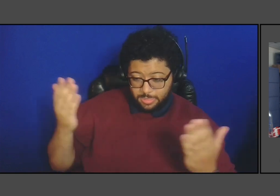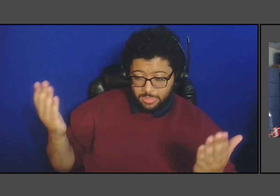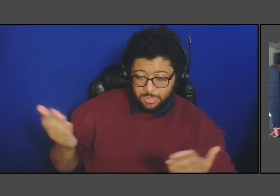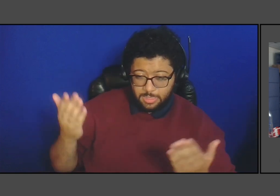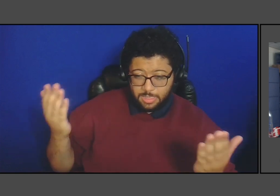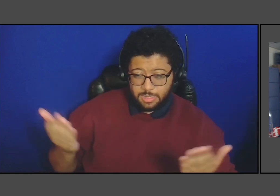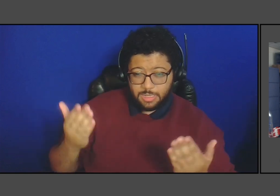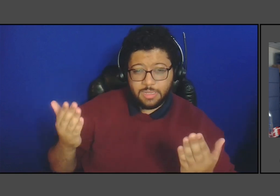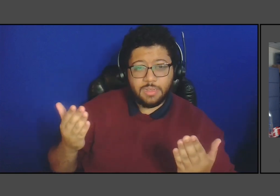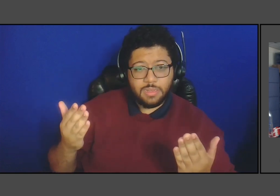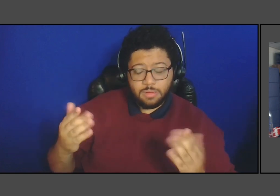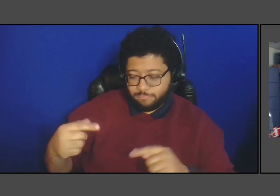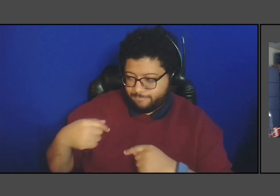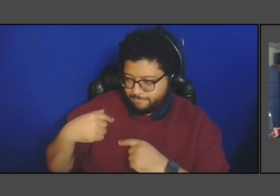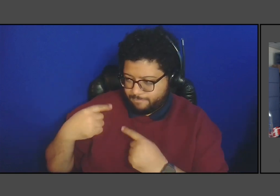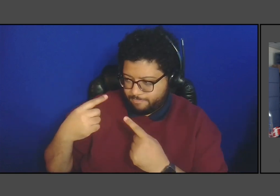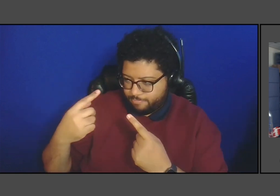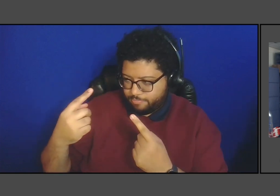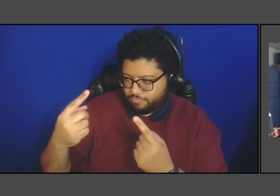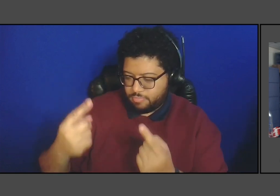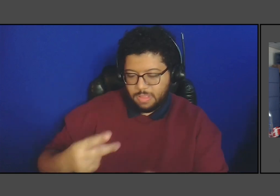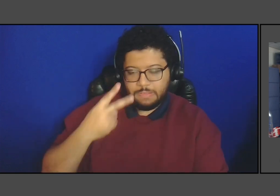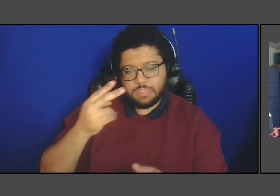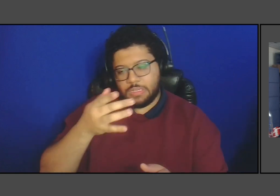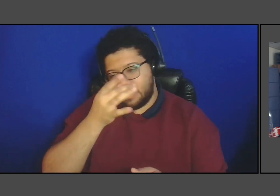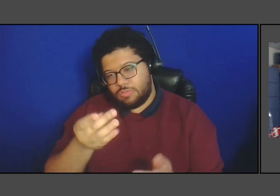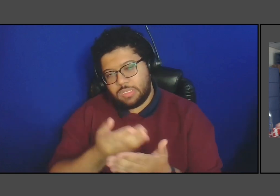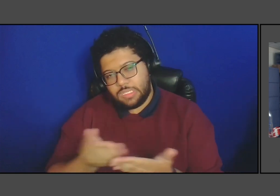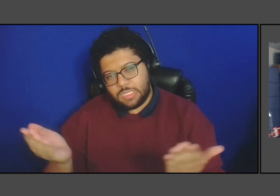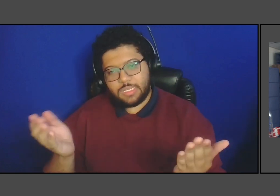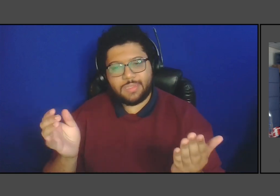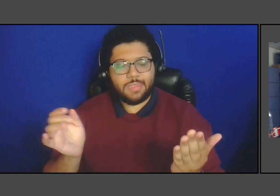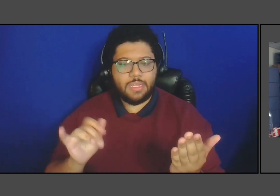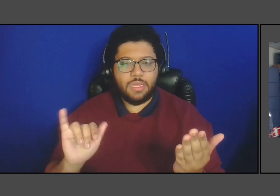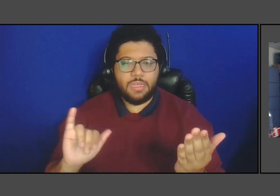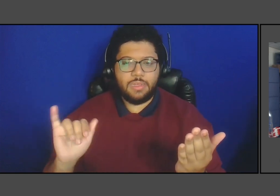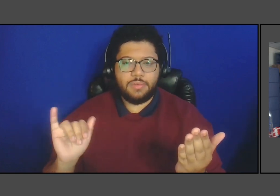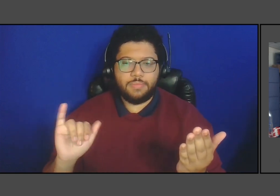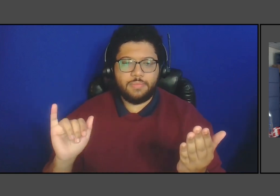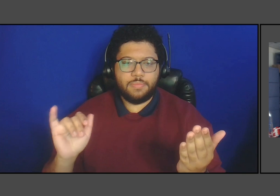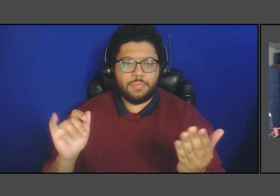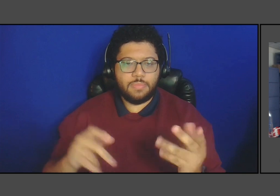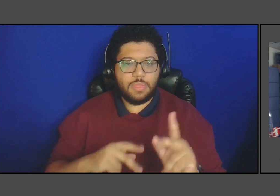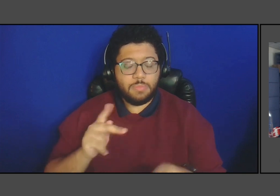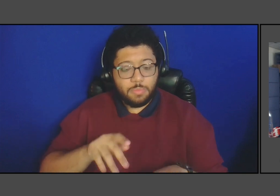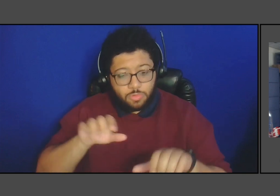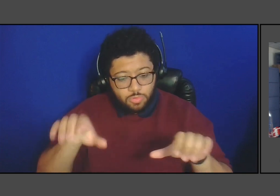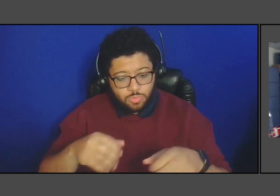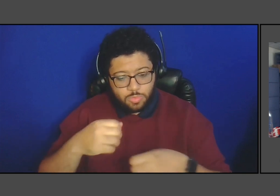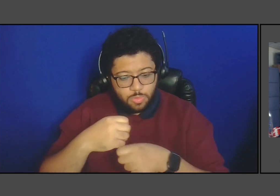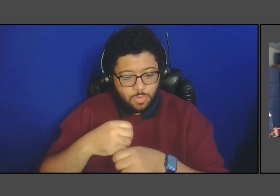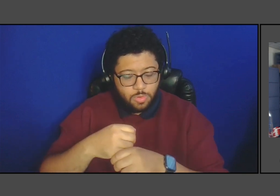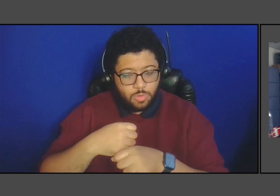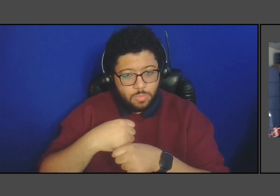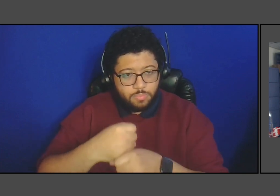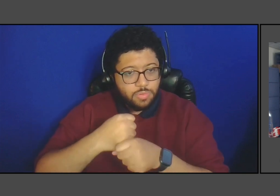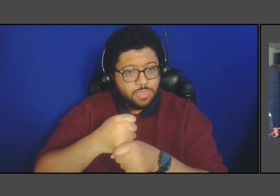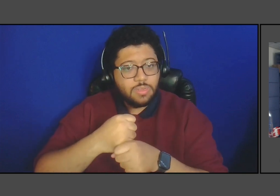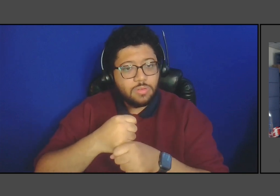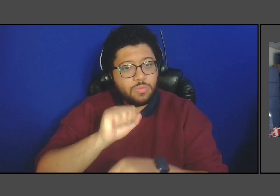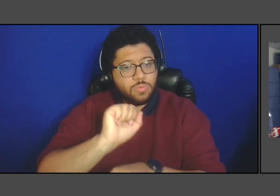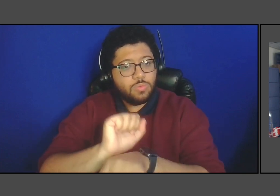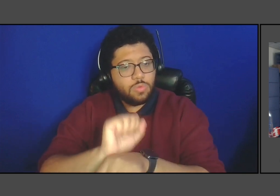I've seen some really interesting things like where people will do productions and they're right on the border. You know, so you have like Nogales, the